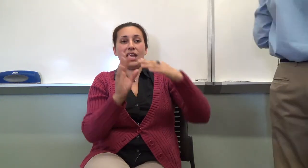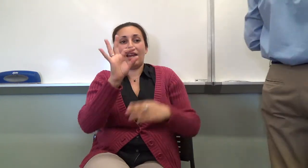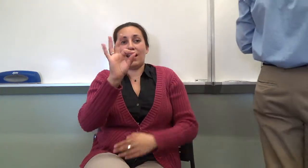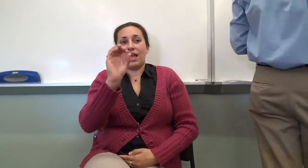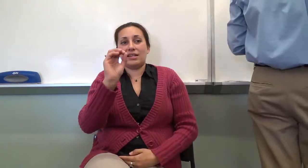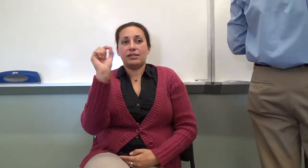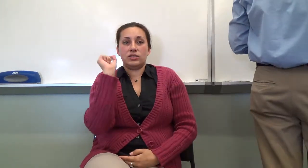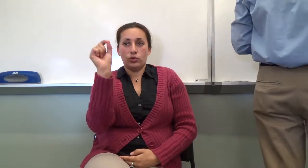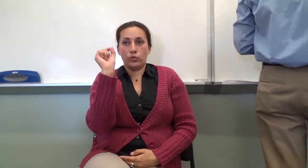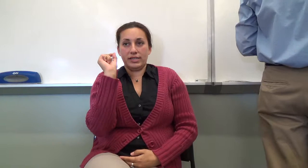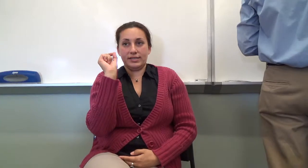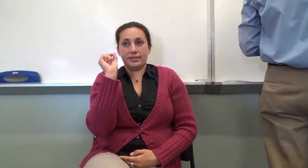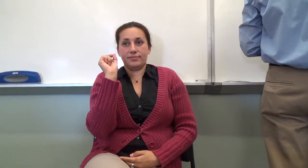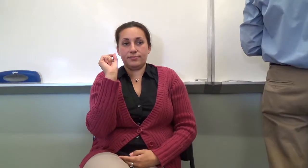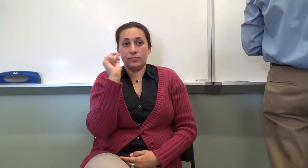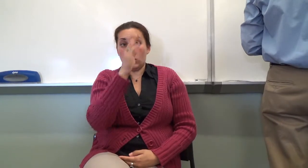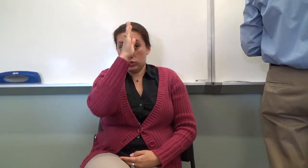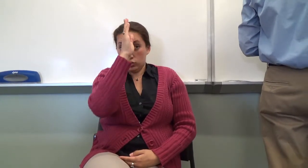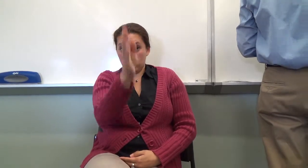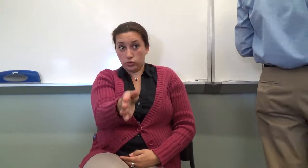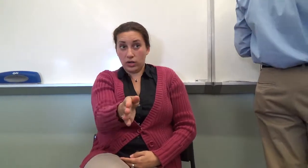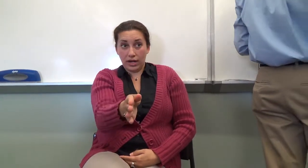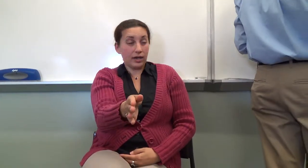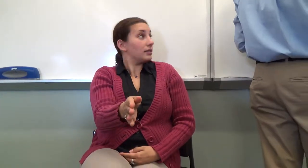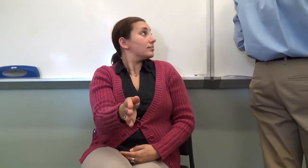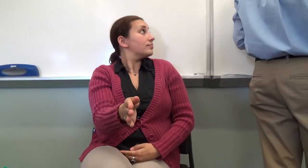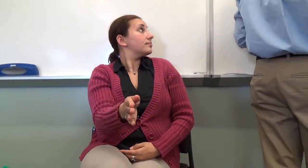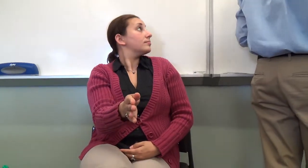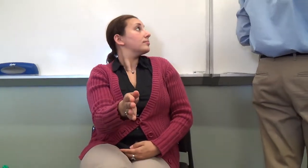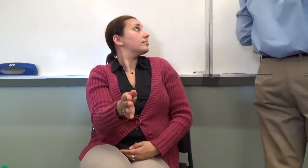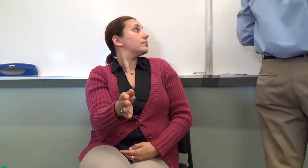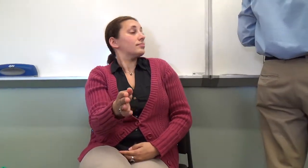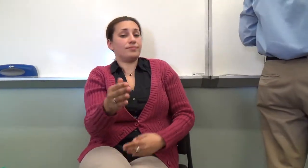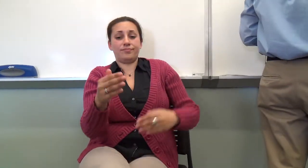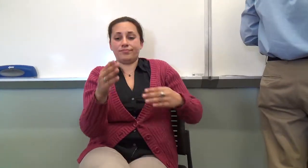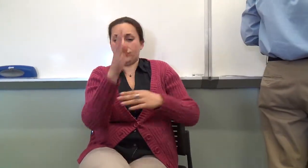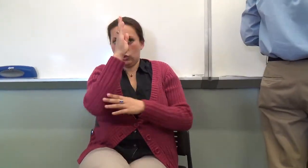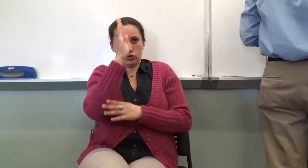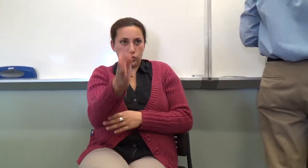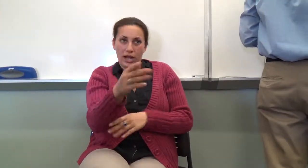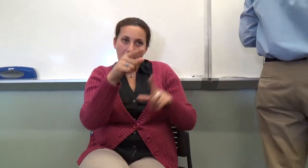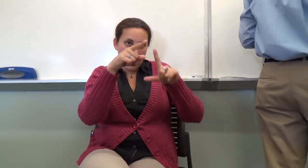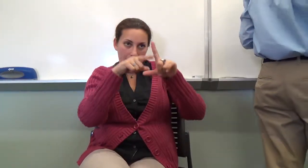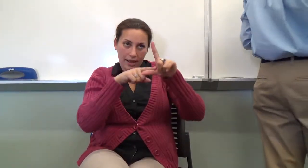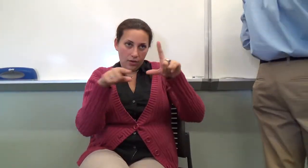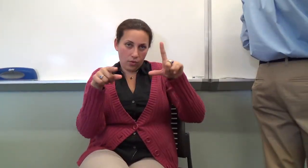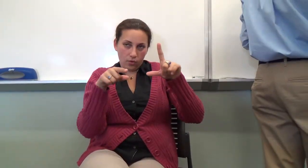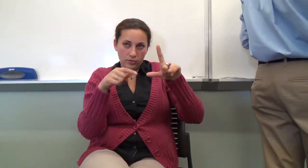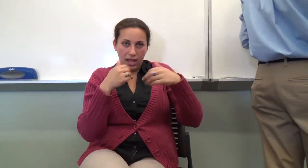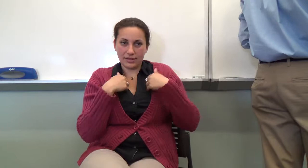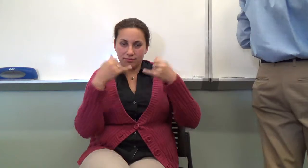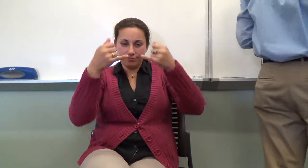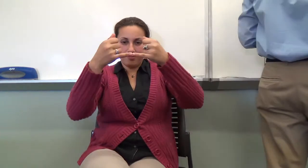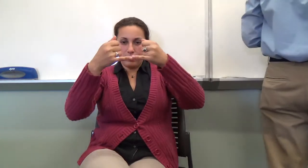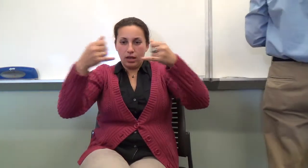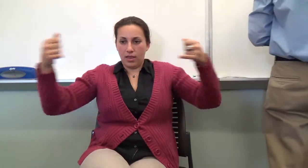A straight angle, which goes all the way around to the other side here, because it's called a straight angle because it forms a straight line. Thank you. That's going to